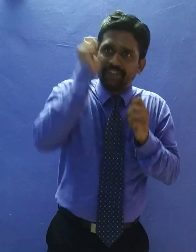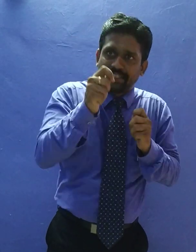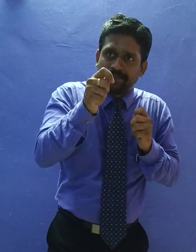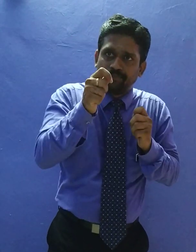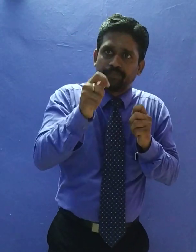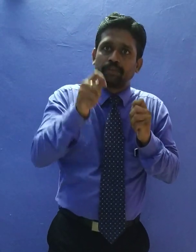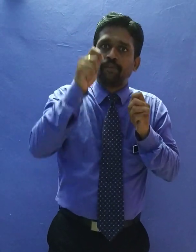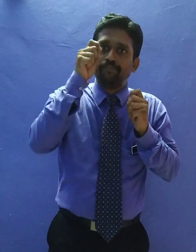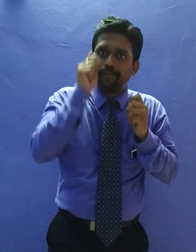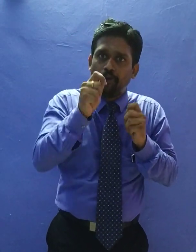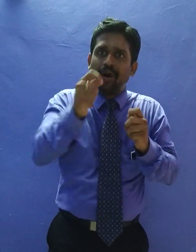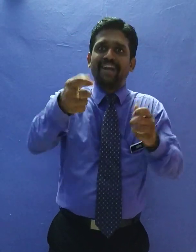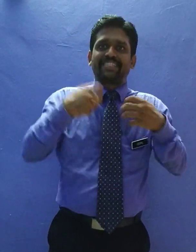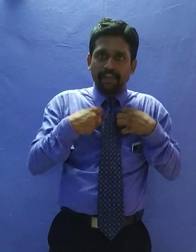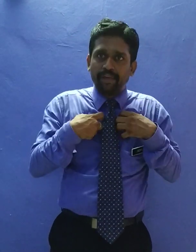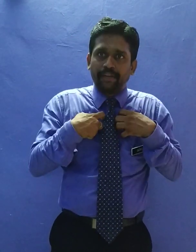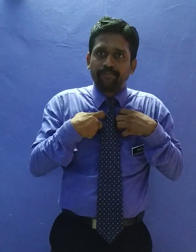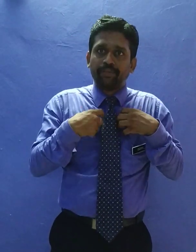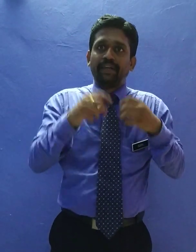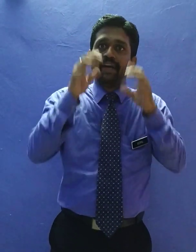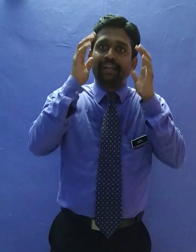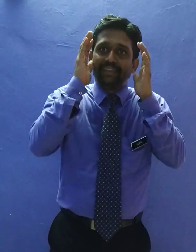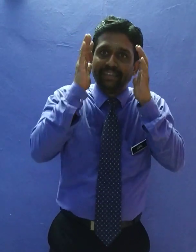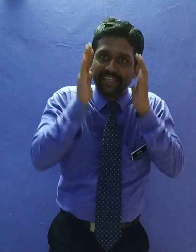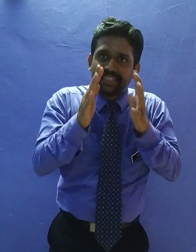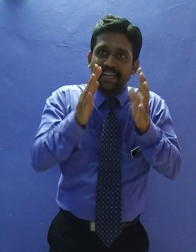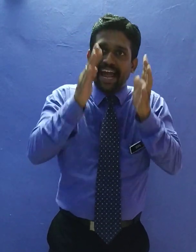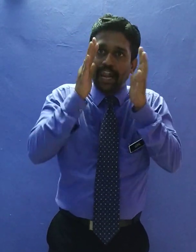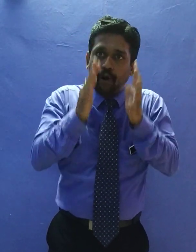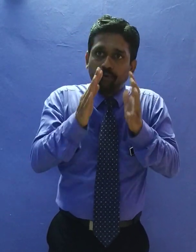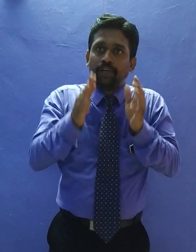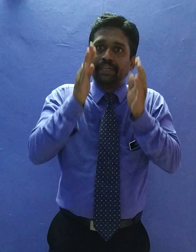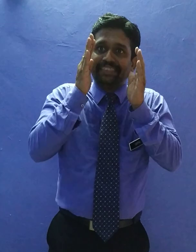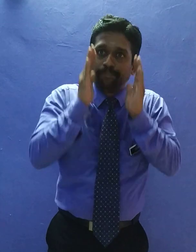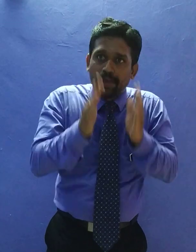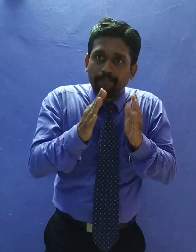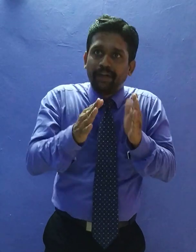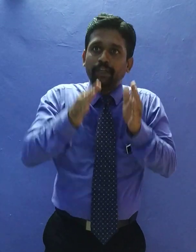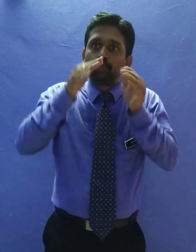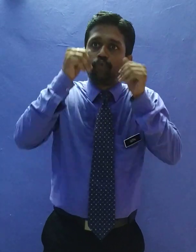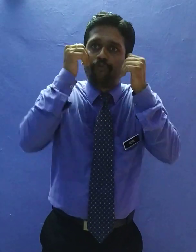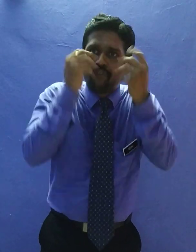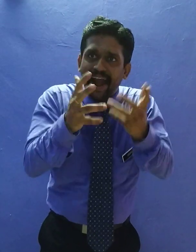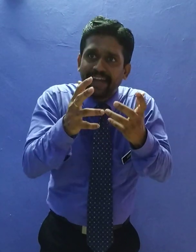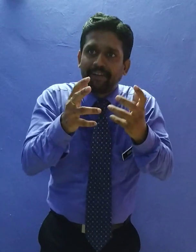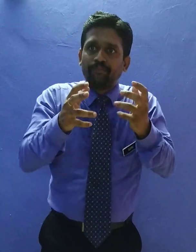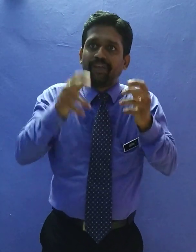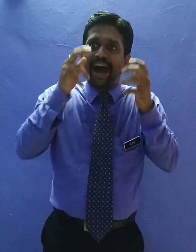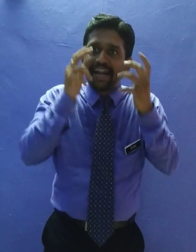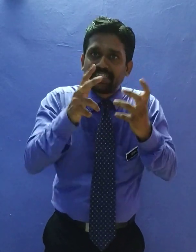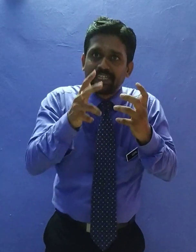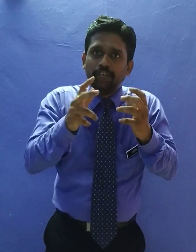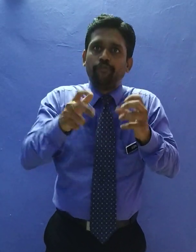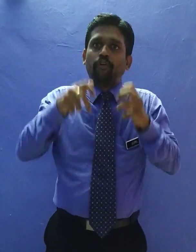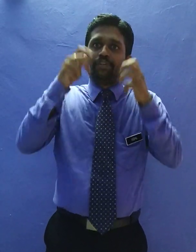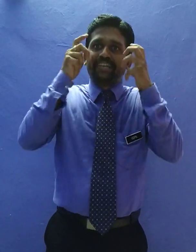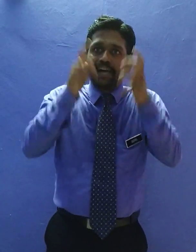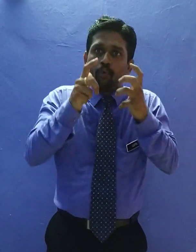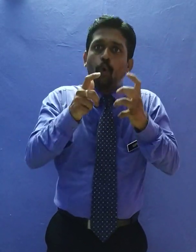first before asking me. This allowed the people to find answer for their